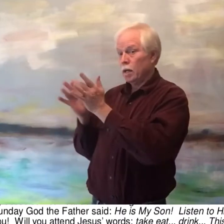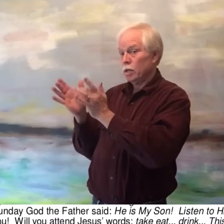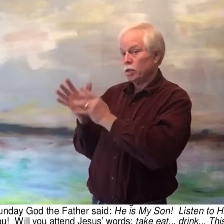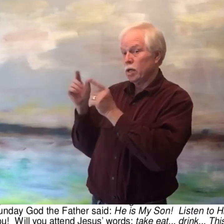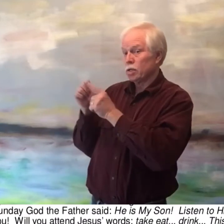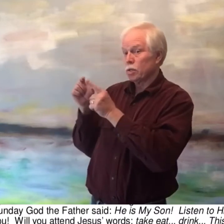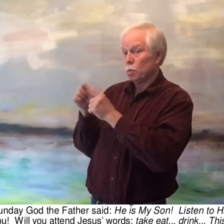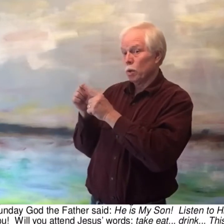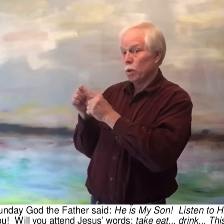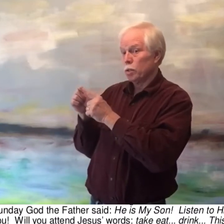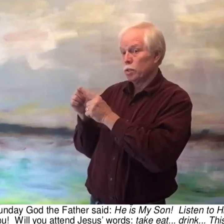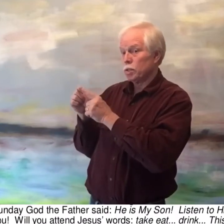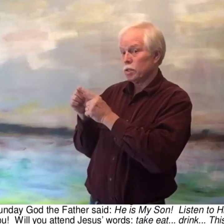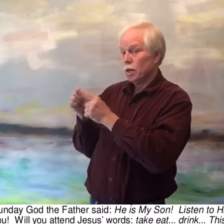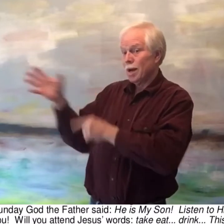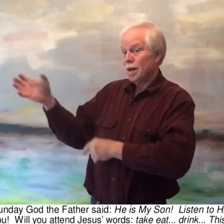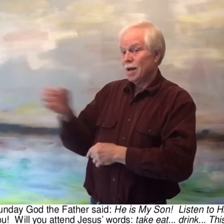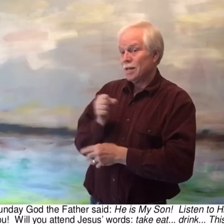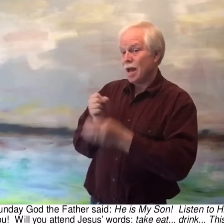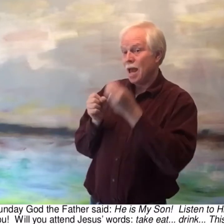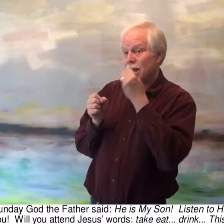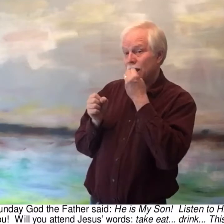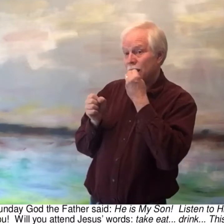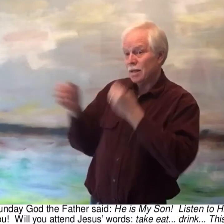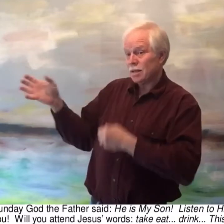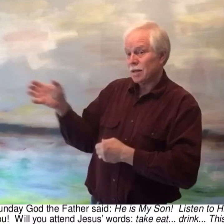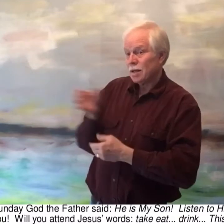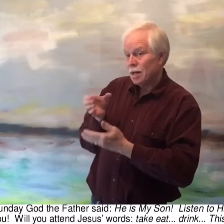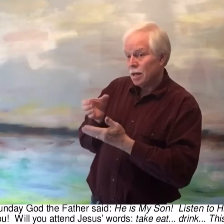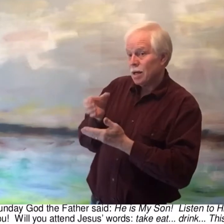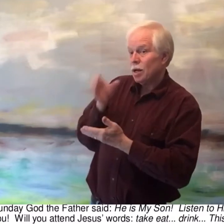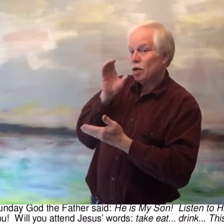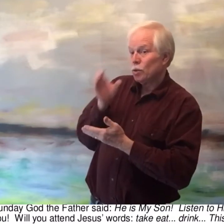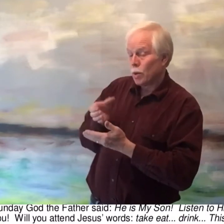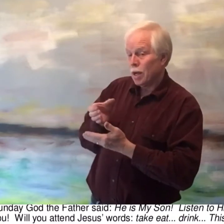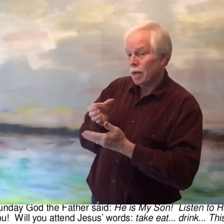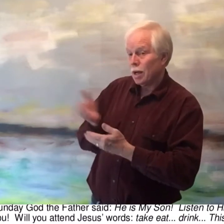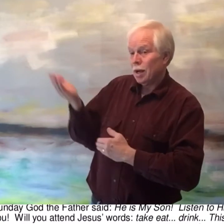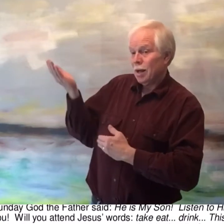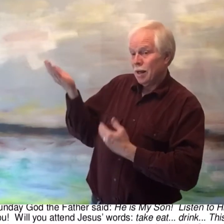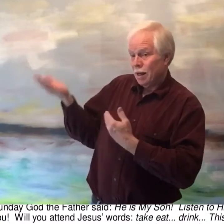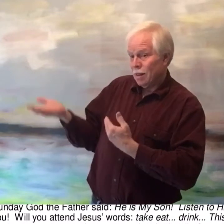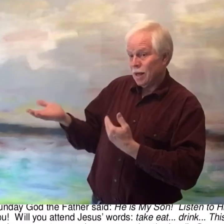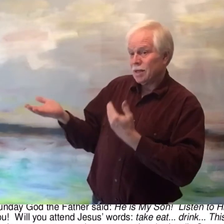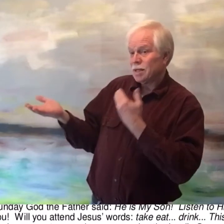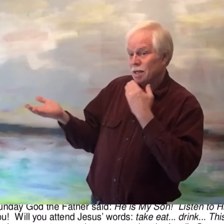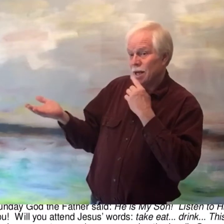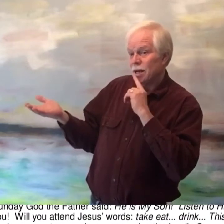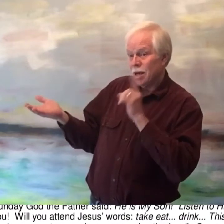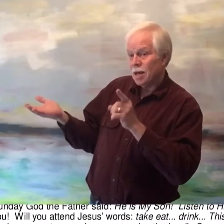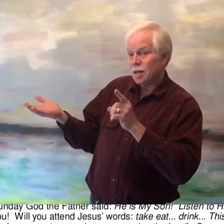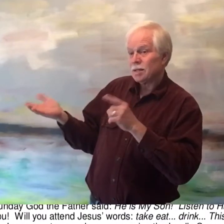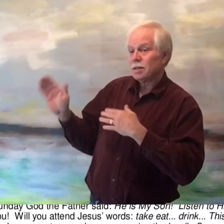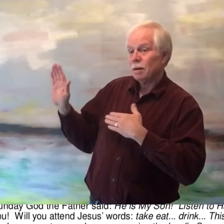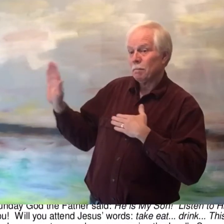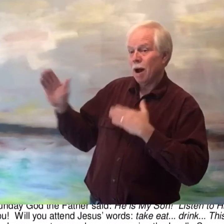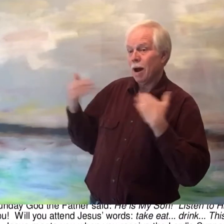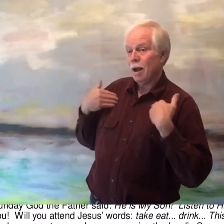Jesus' words? Take, eat, drink, this is my